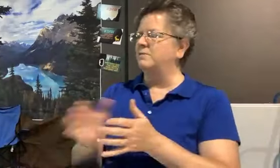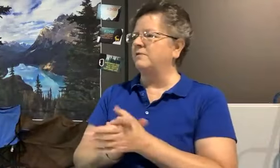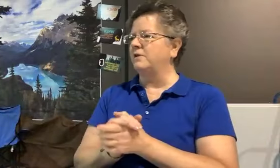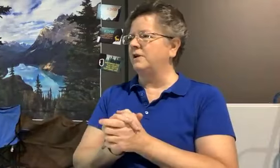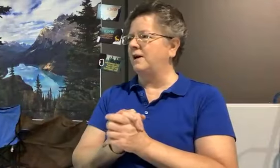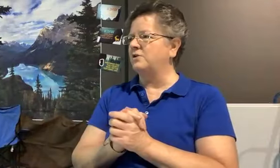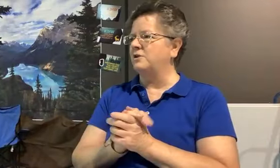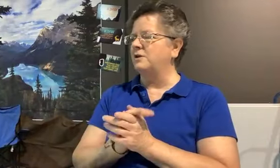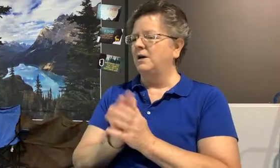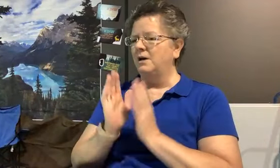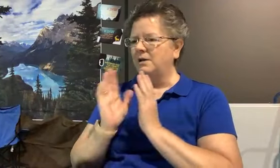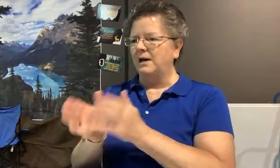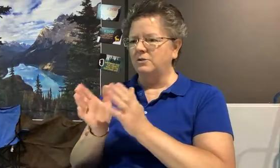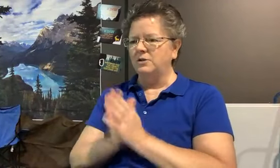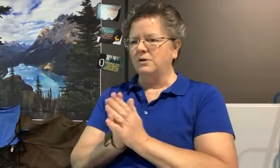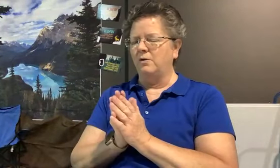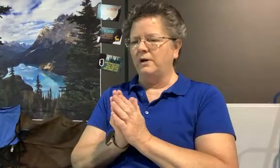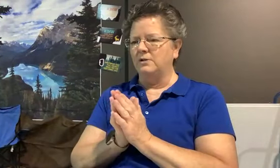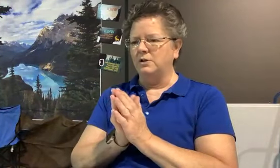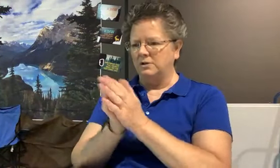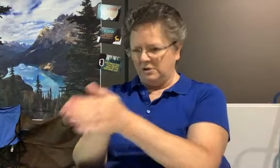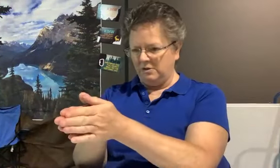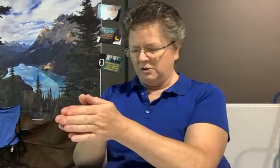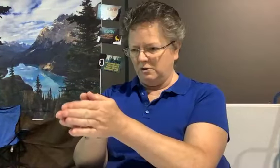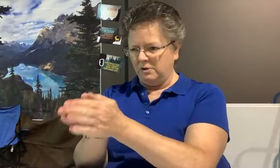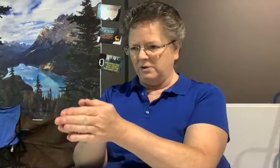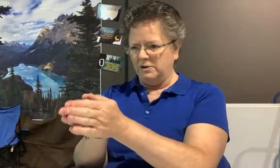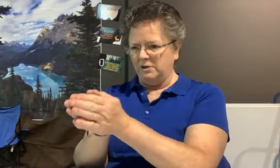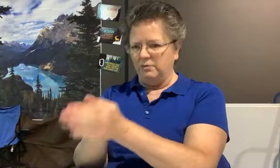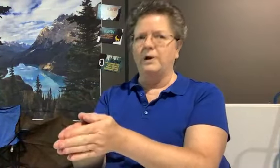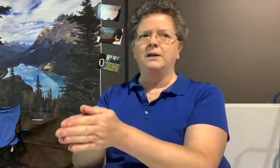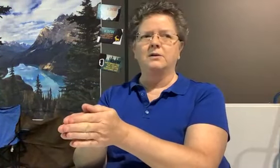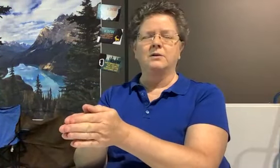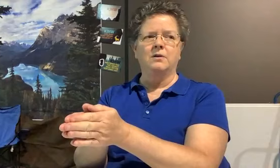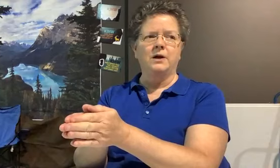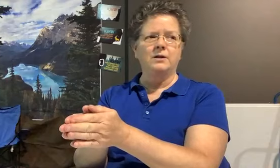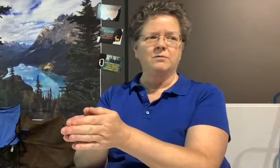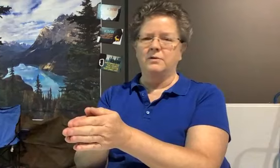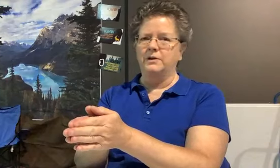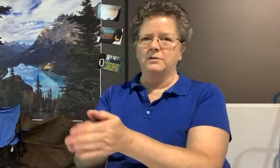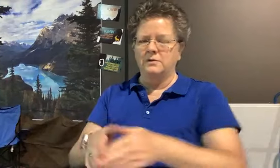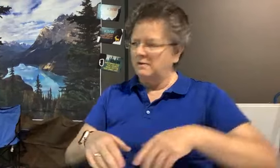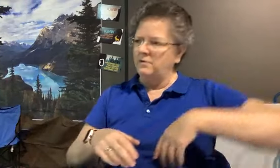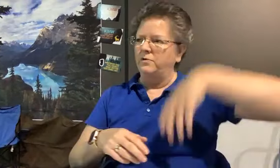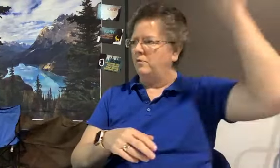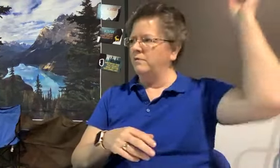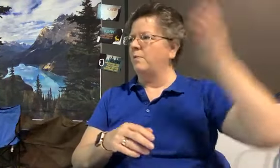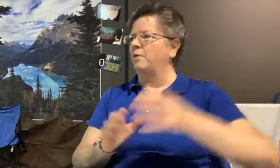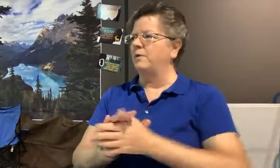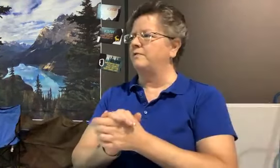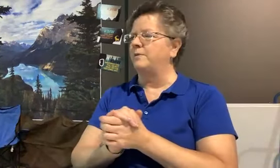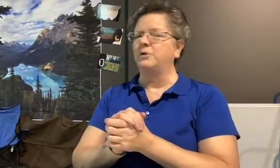some different connections. Now she's going, Crystal is in Lorain, Illinois. That's further north from where we're from in